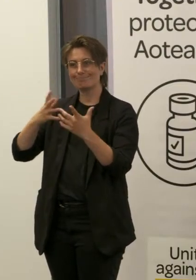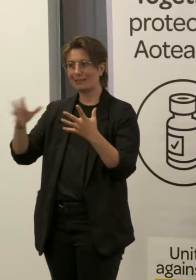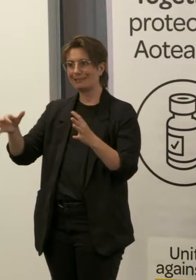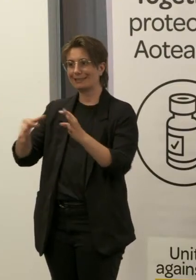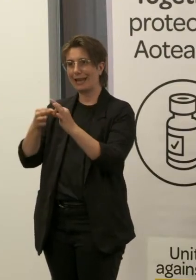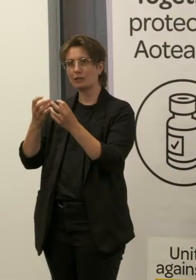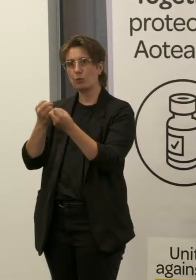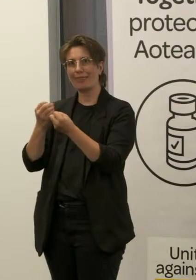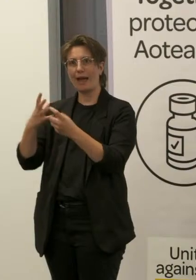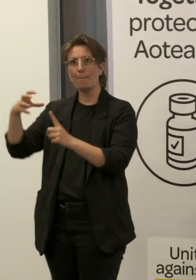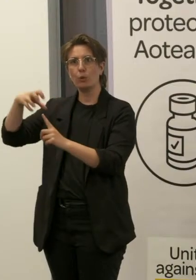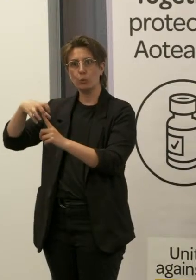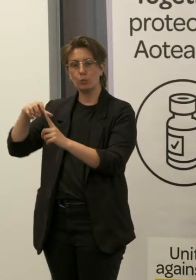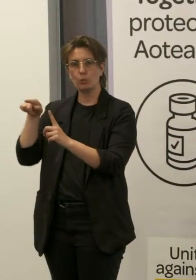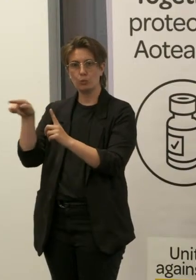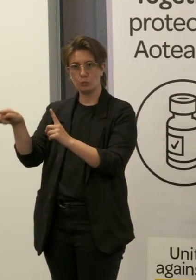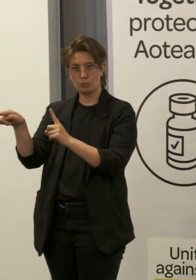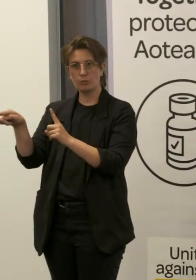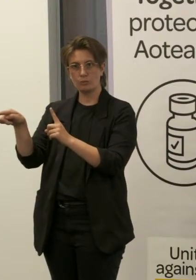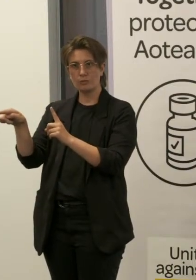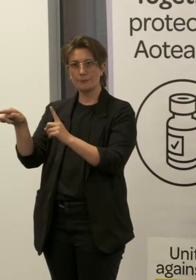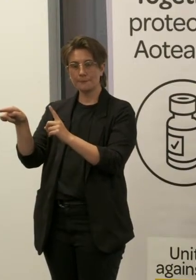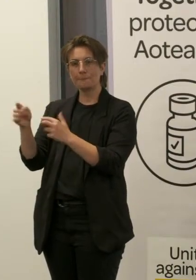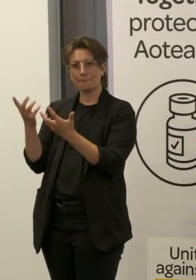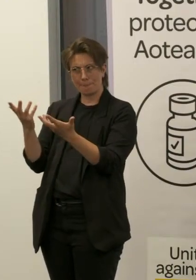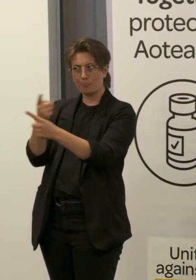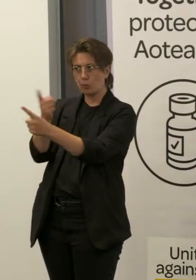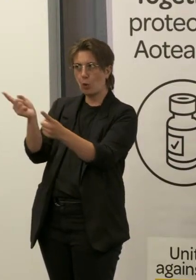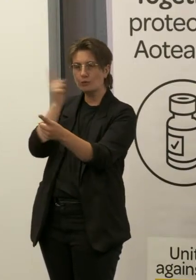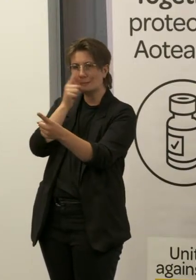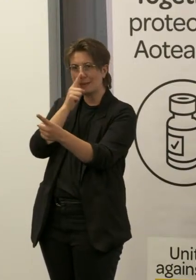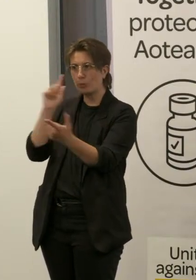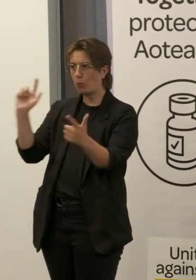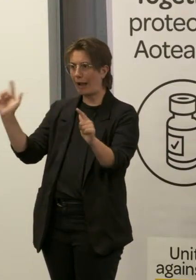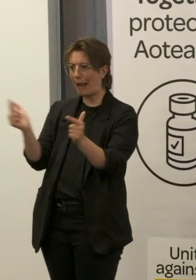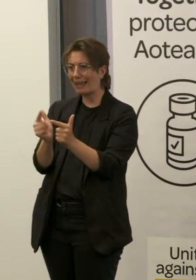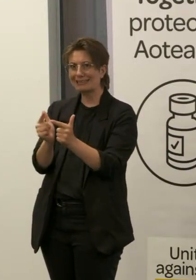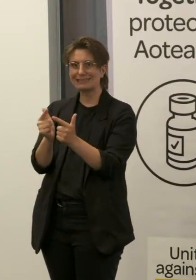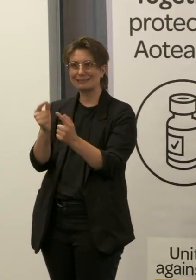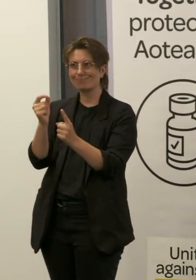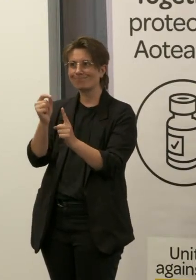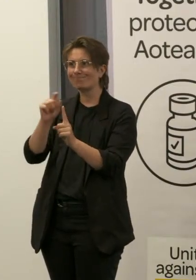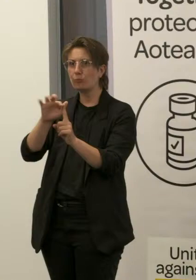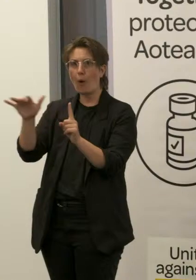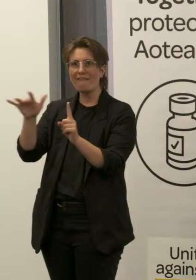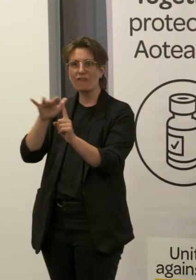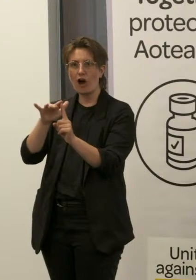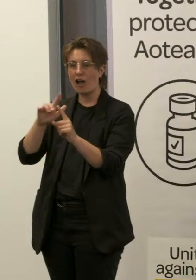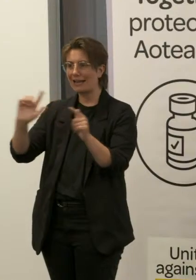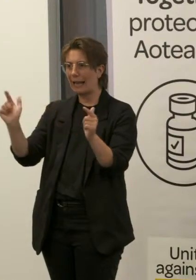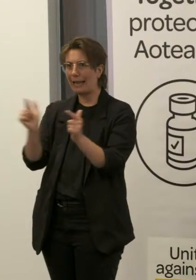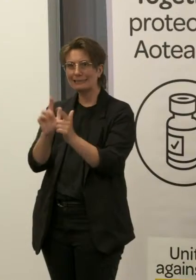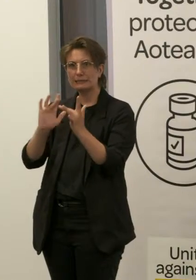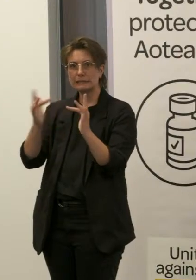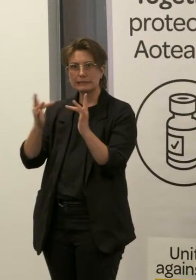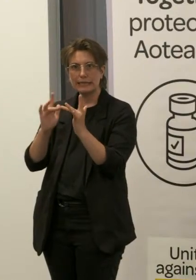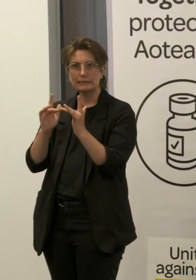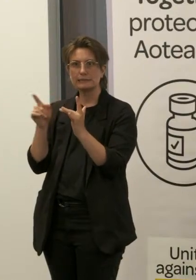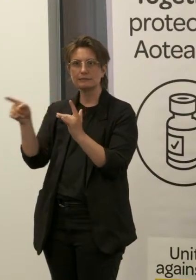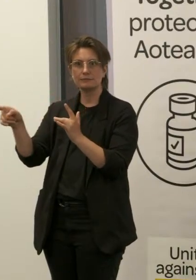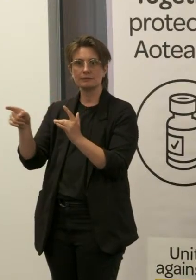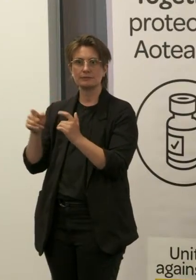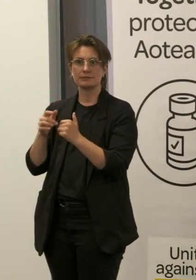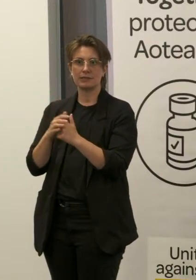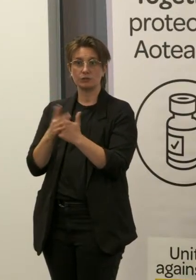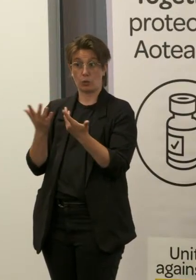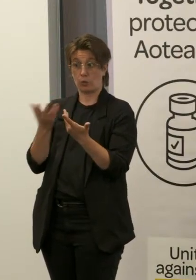those areas that have the least access to Wi-Fi, etc. And they're going to use those people and those